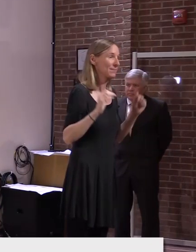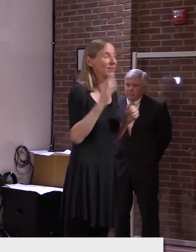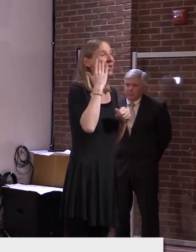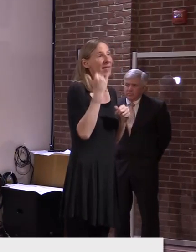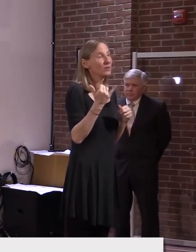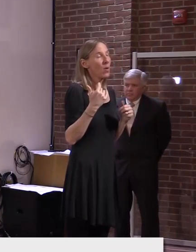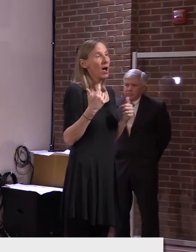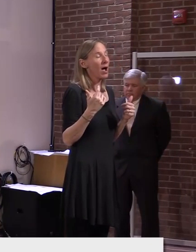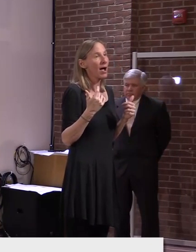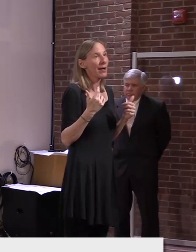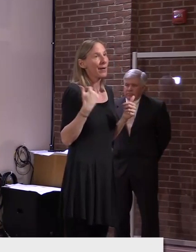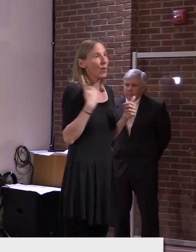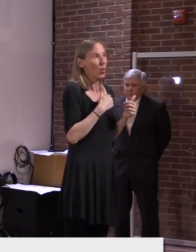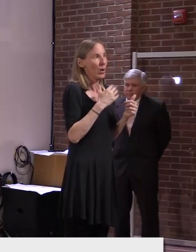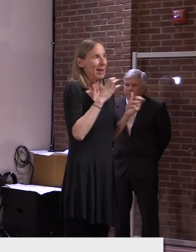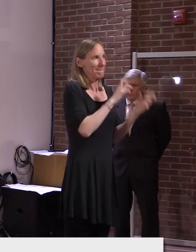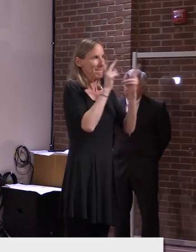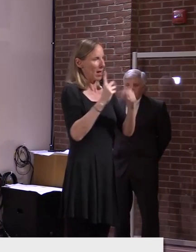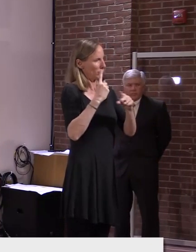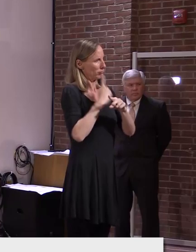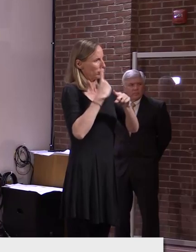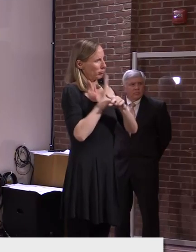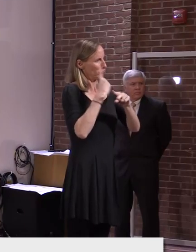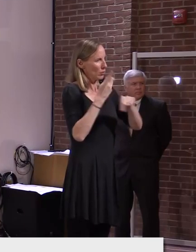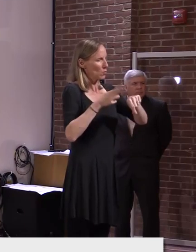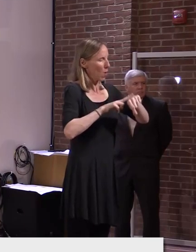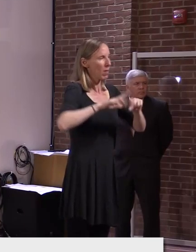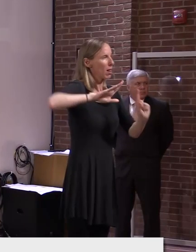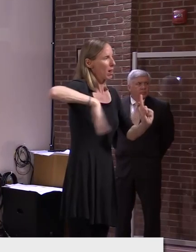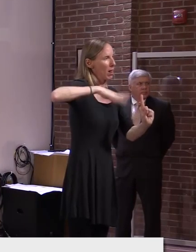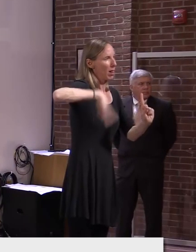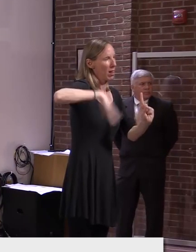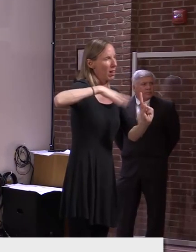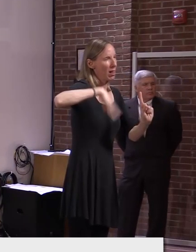why we're not back to quite normal,